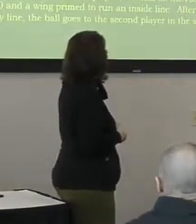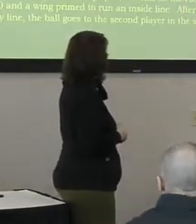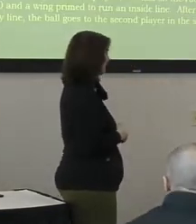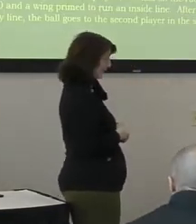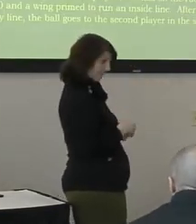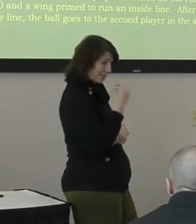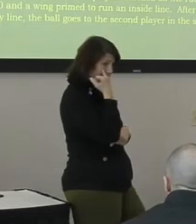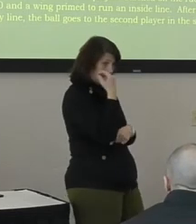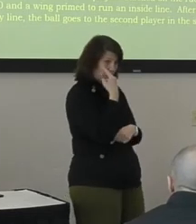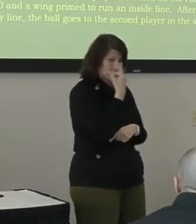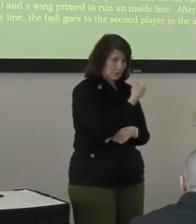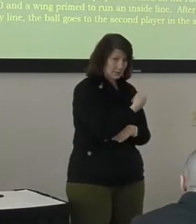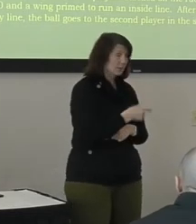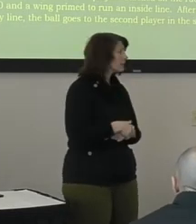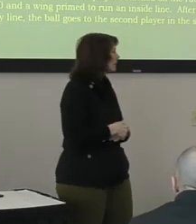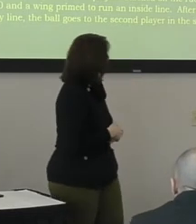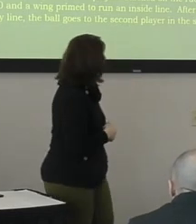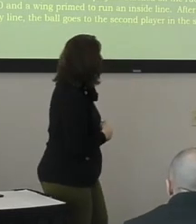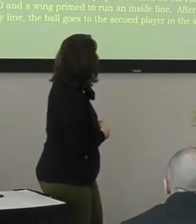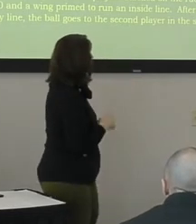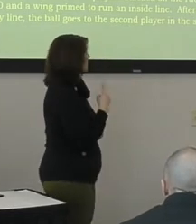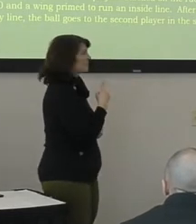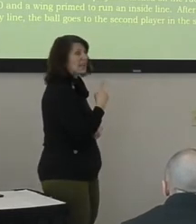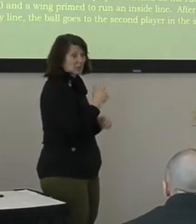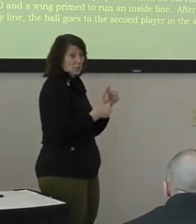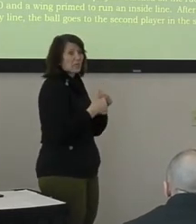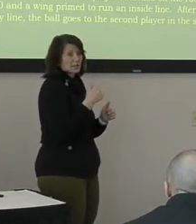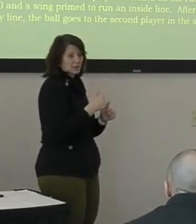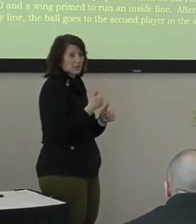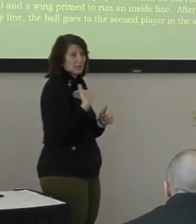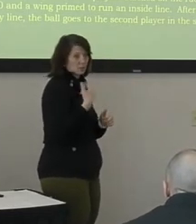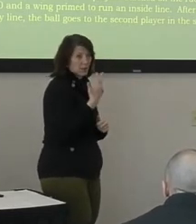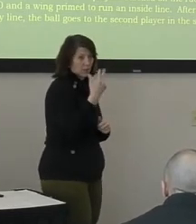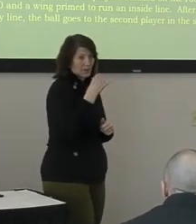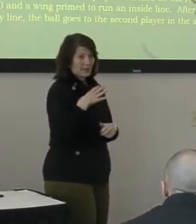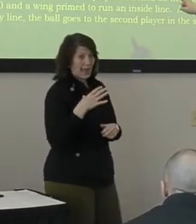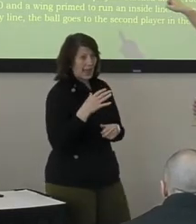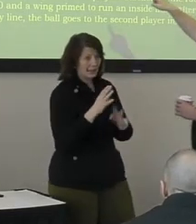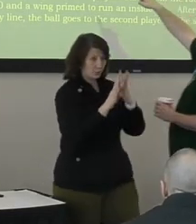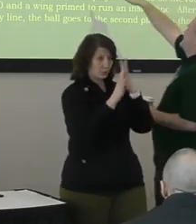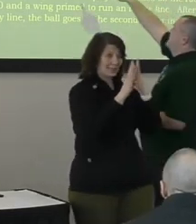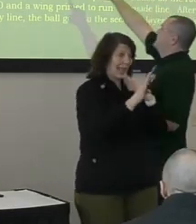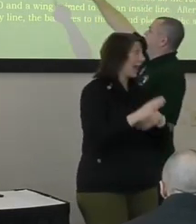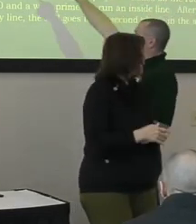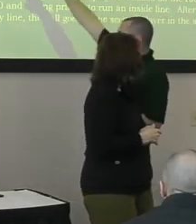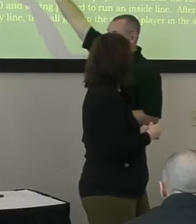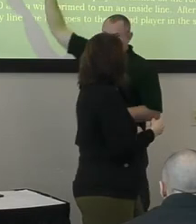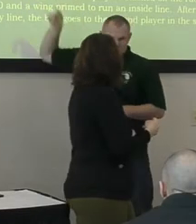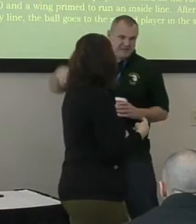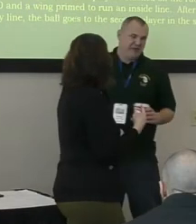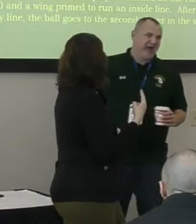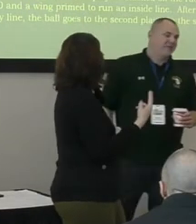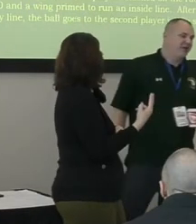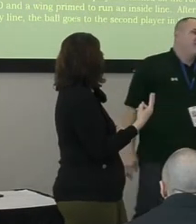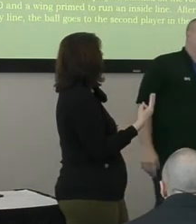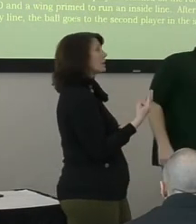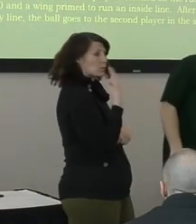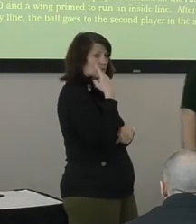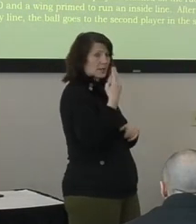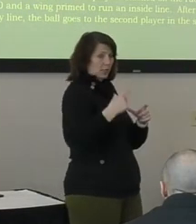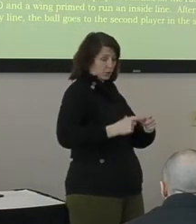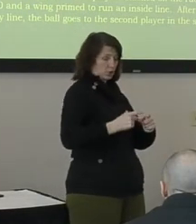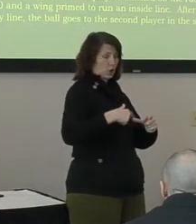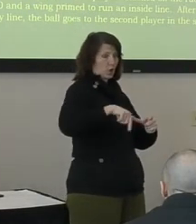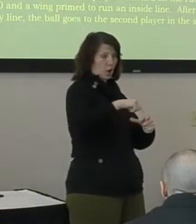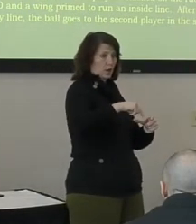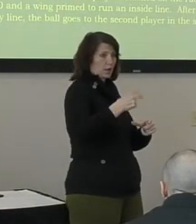So if you see, this is Exeter. They do this the most, I would say. You have three guys here in a stack. You see the two with the circles, and yes, 12 is the back. But you